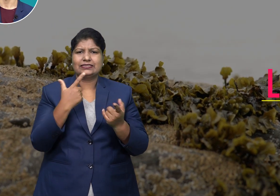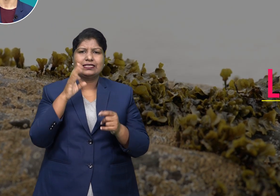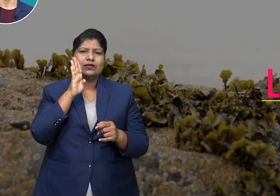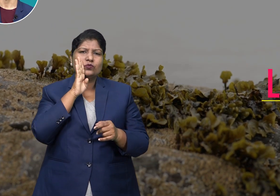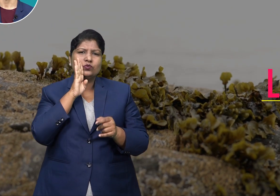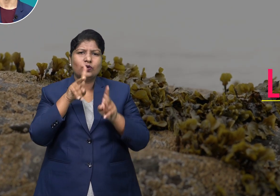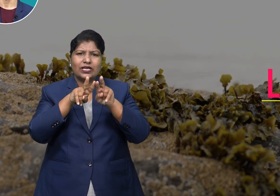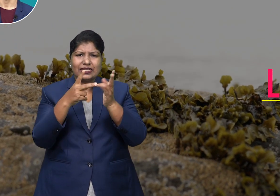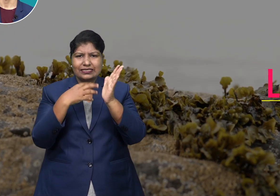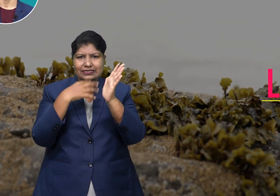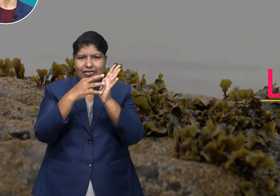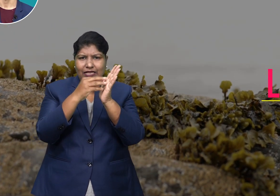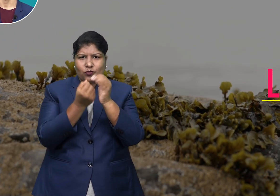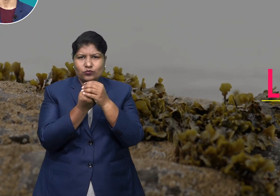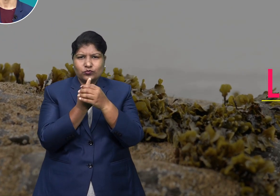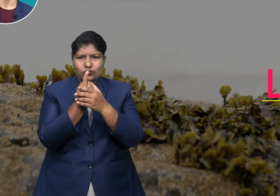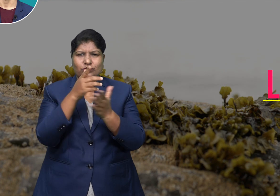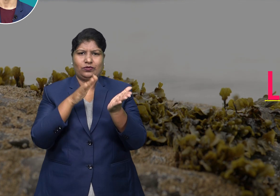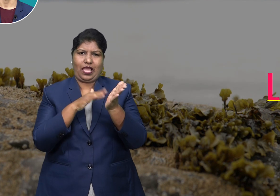growth.